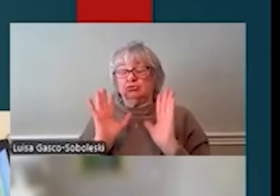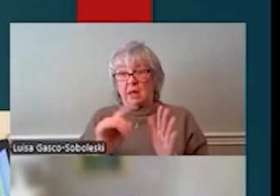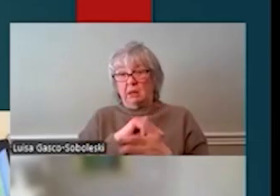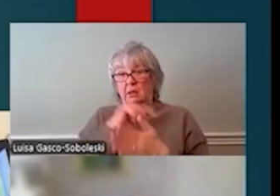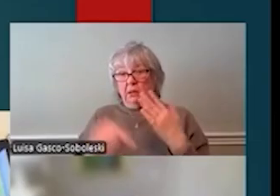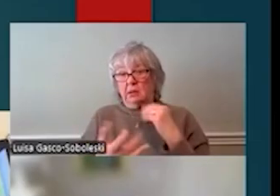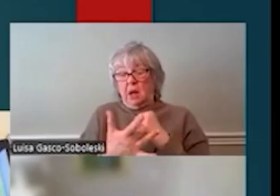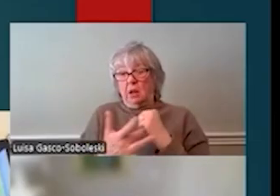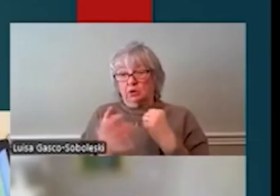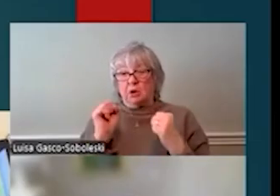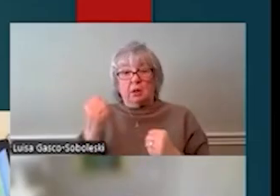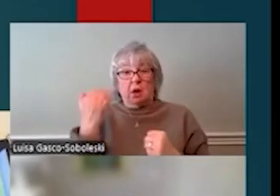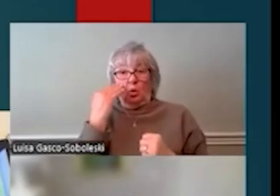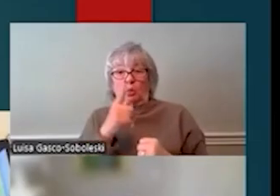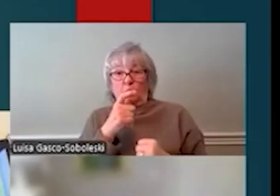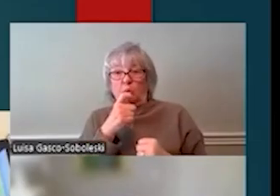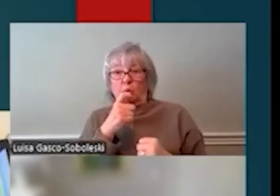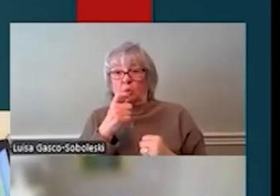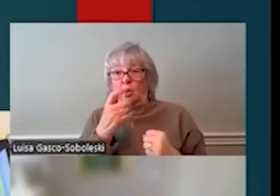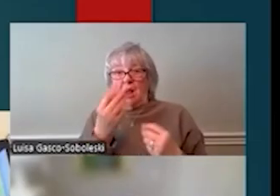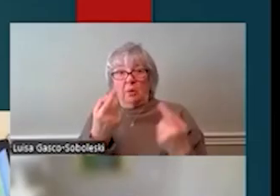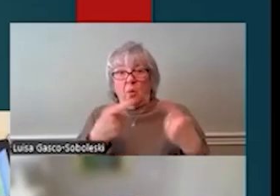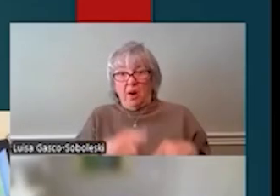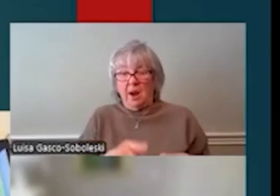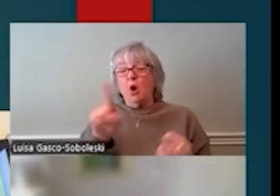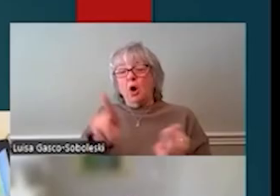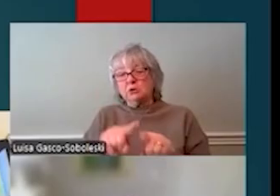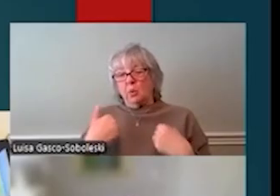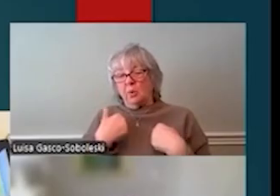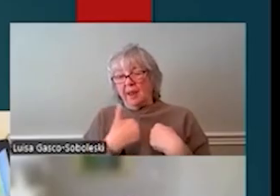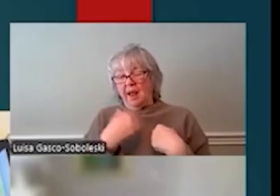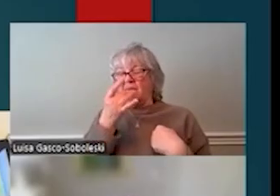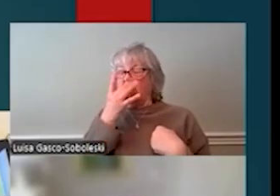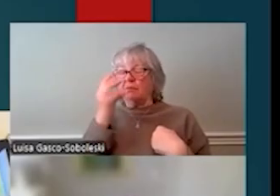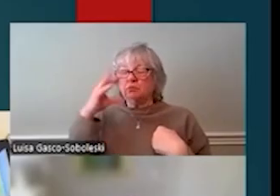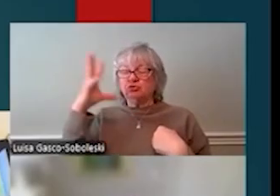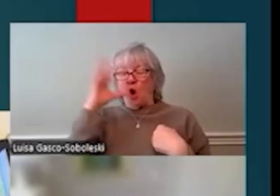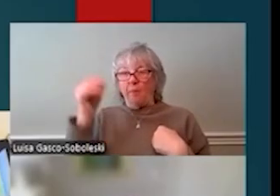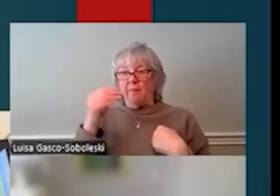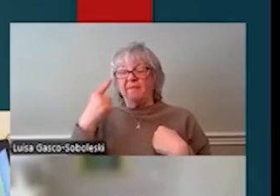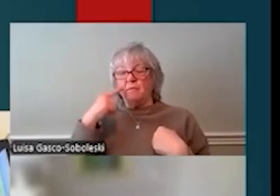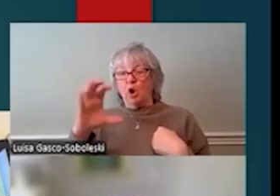apartments. It's really, there's so many great technological advances.